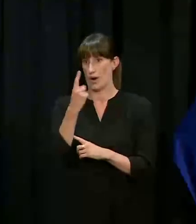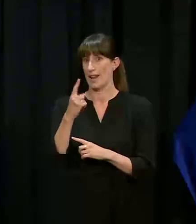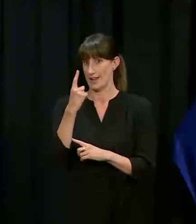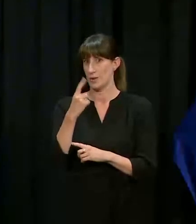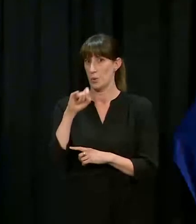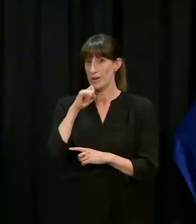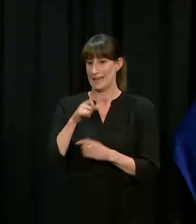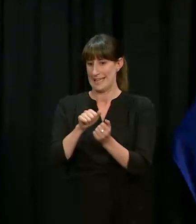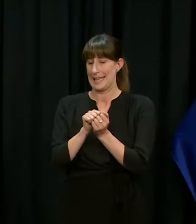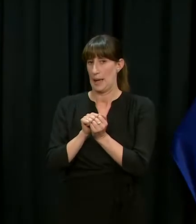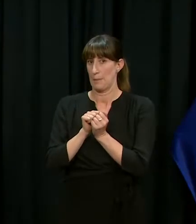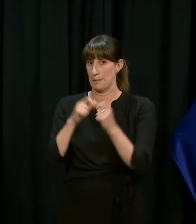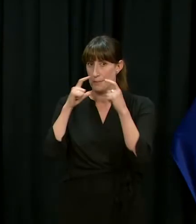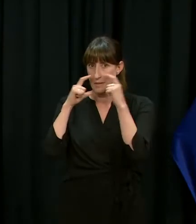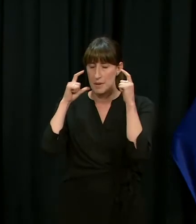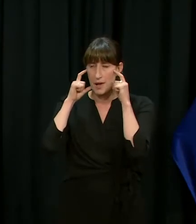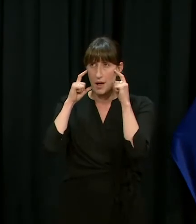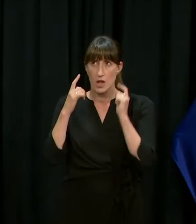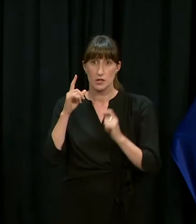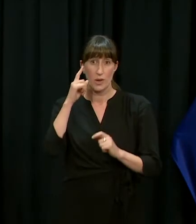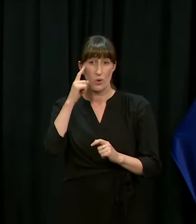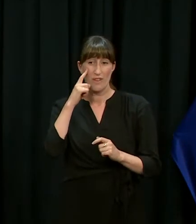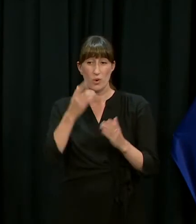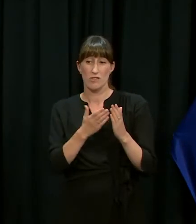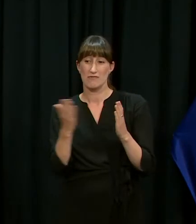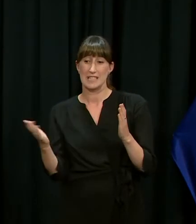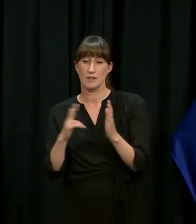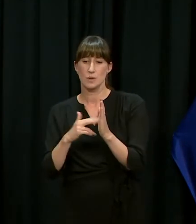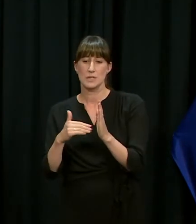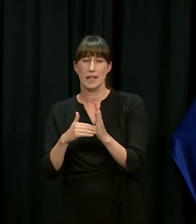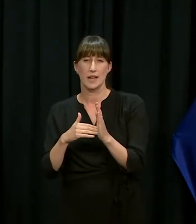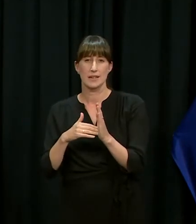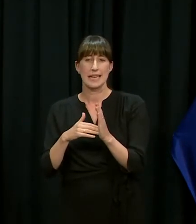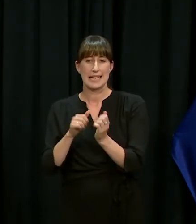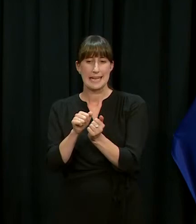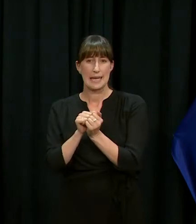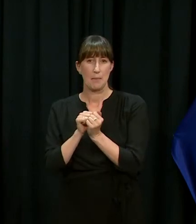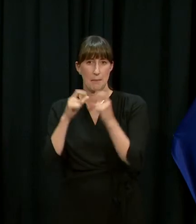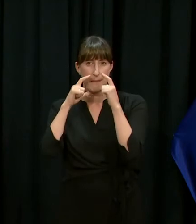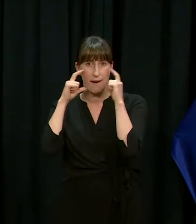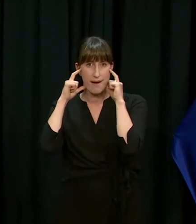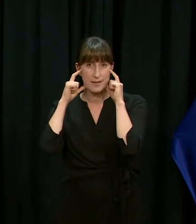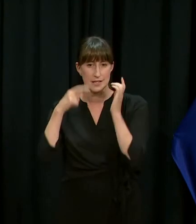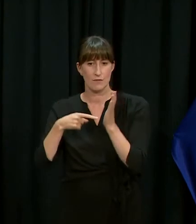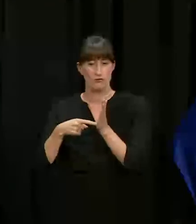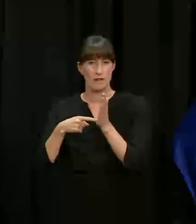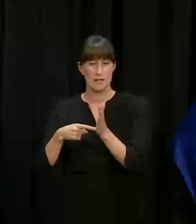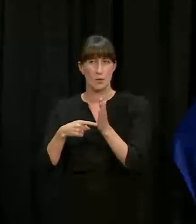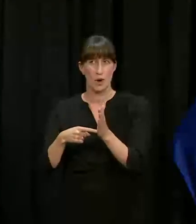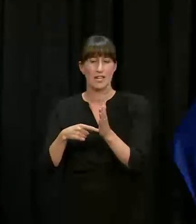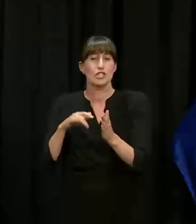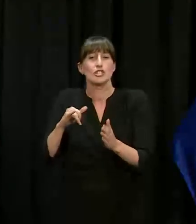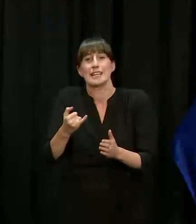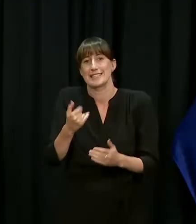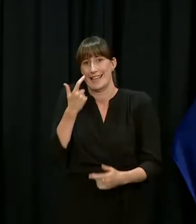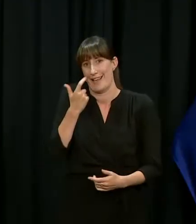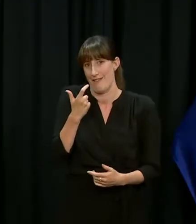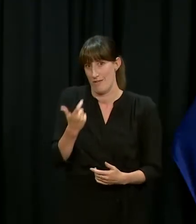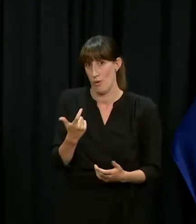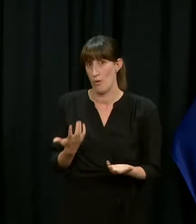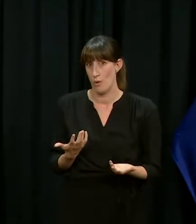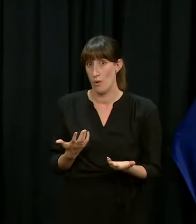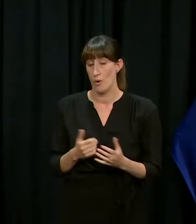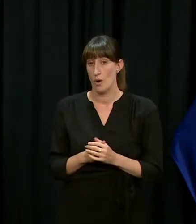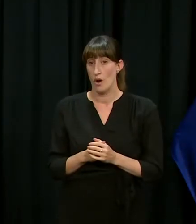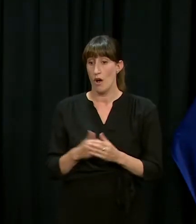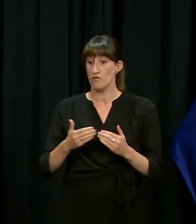that consistency for a time, out of that abundance of caution. I don't want to preempt a decision. A longer decision over whether or not